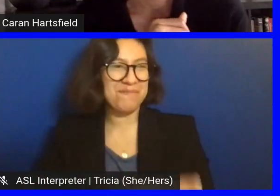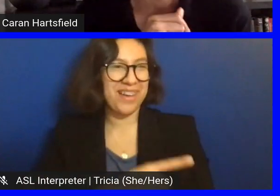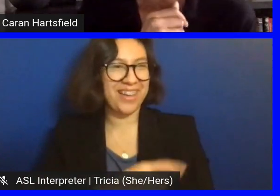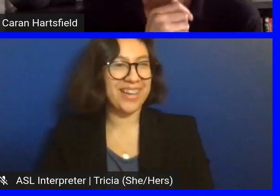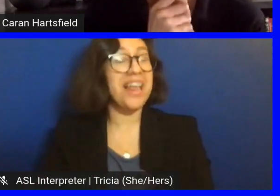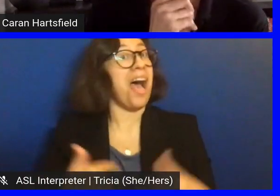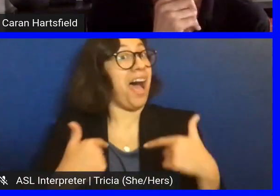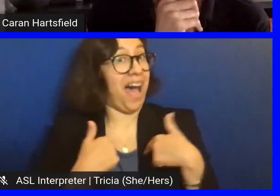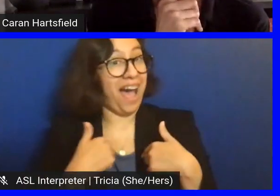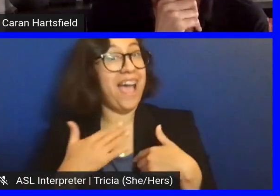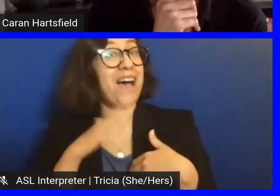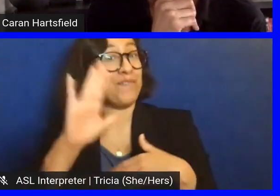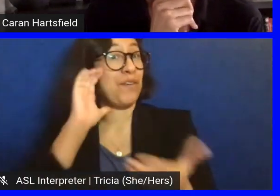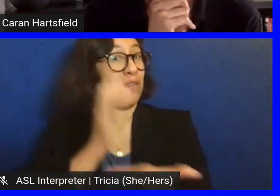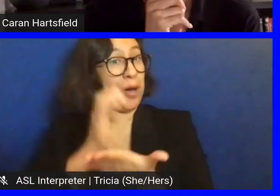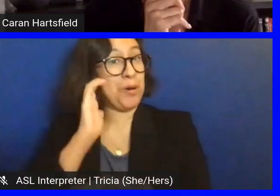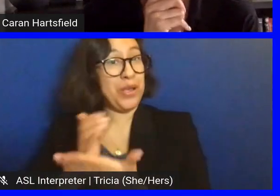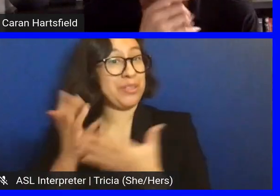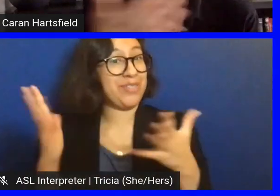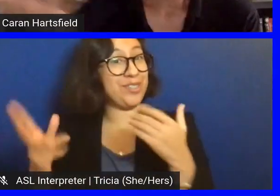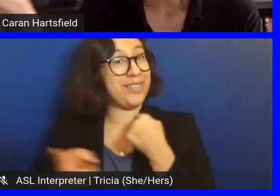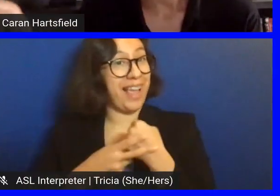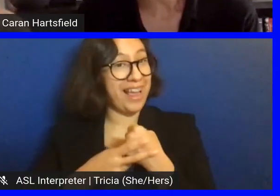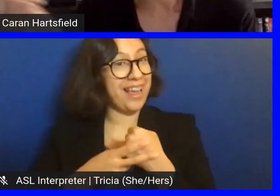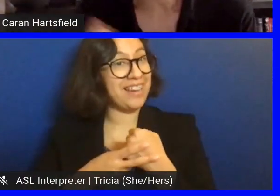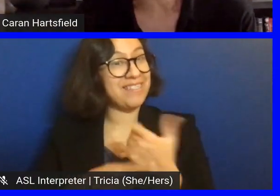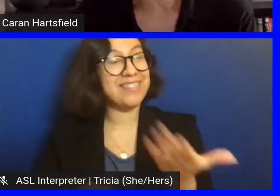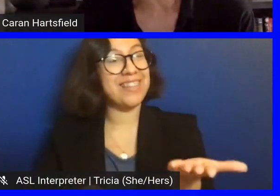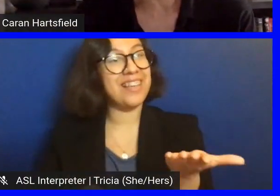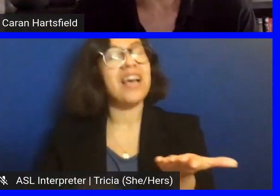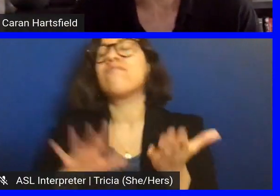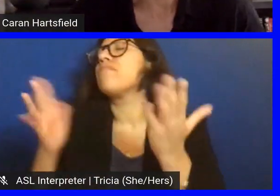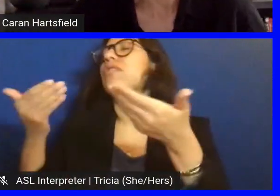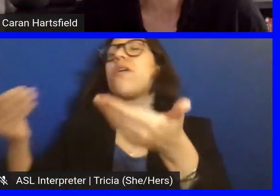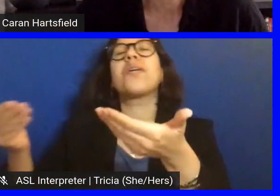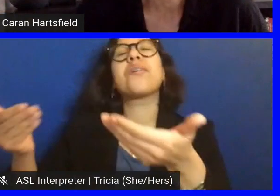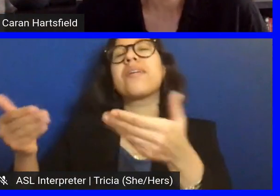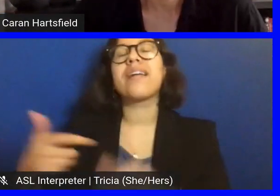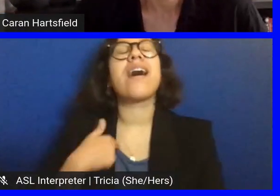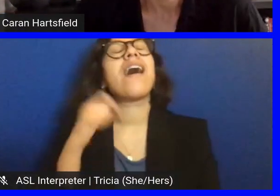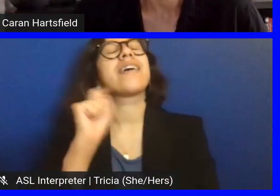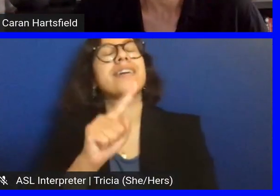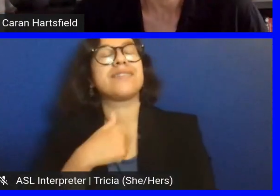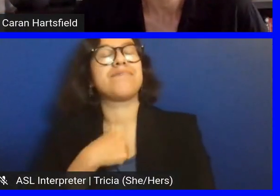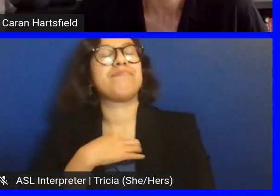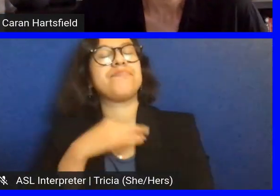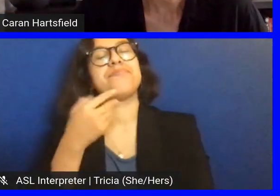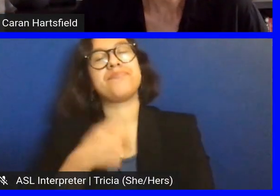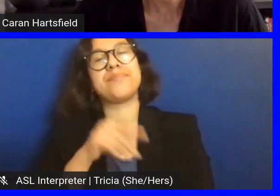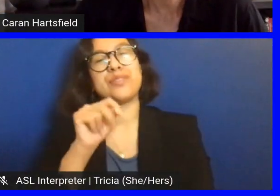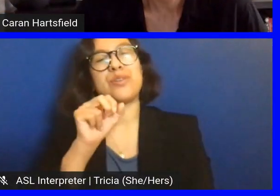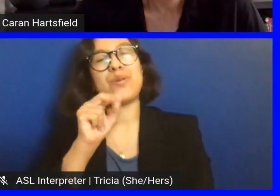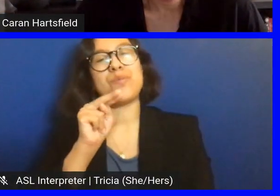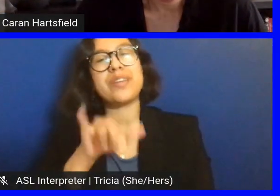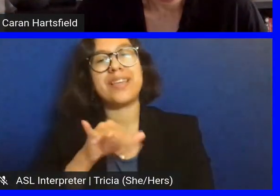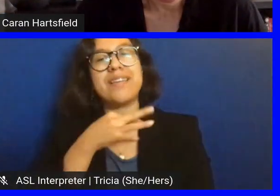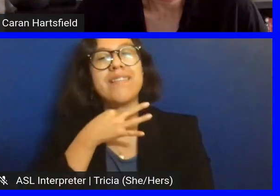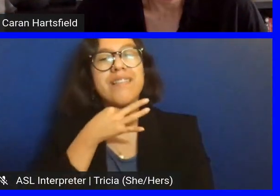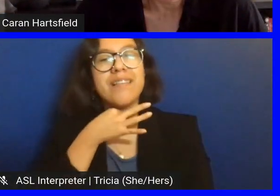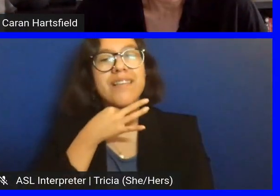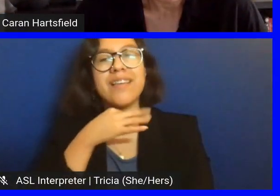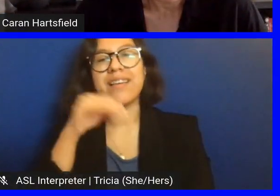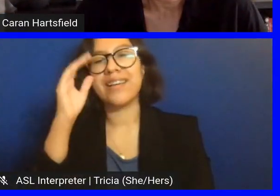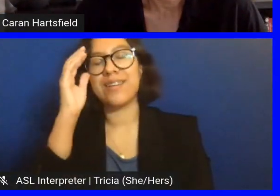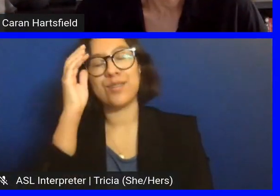Because I have those photos. So, I guess I wanted you to talk about, because there's two